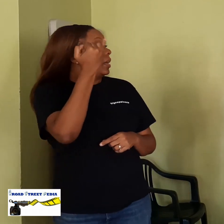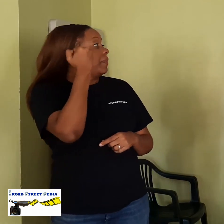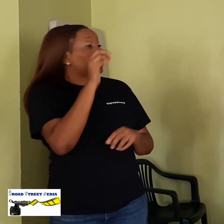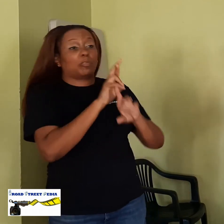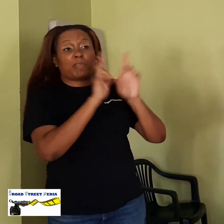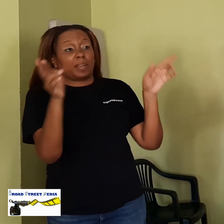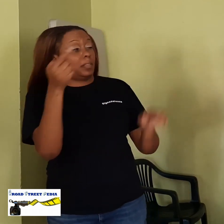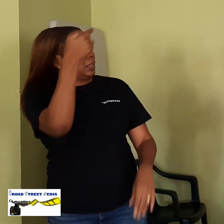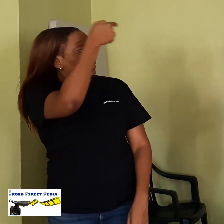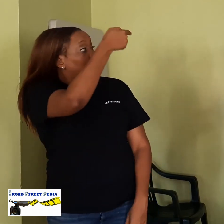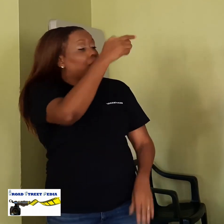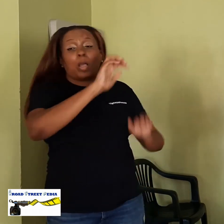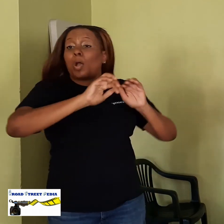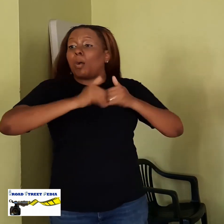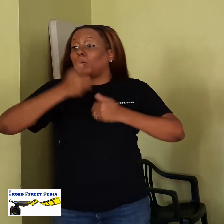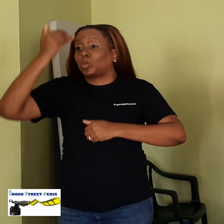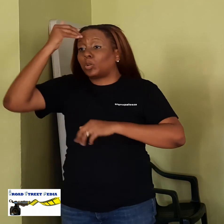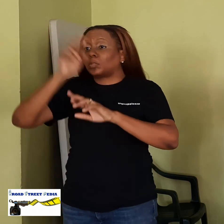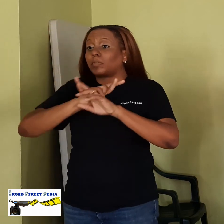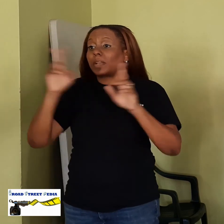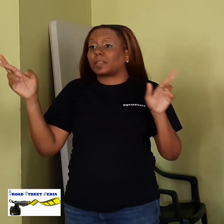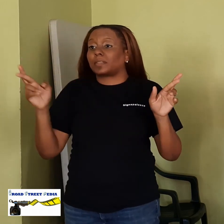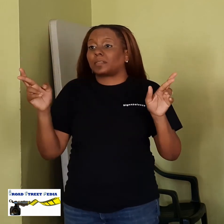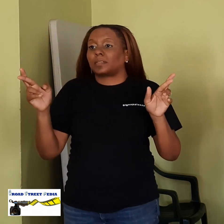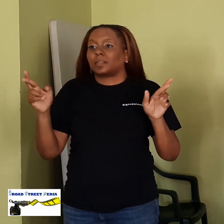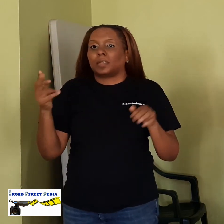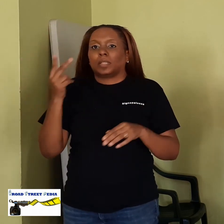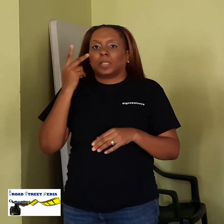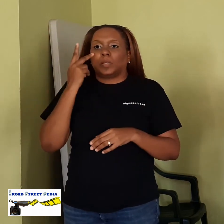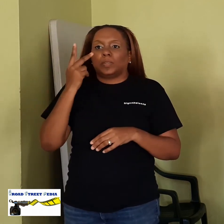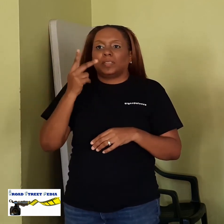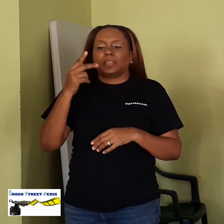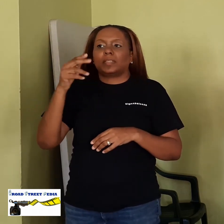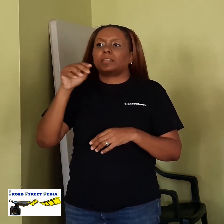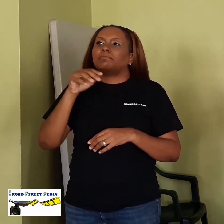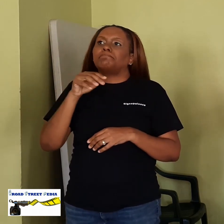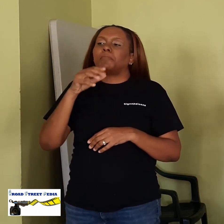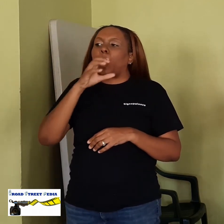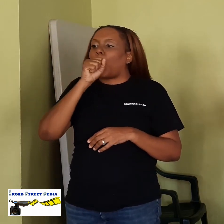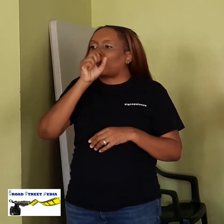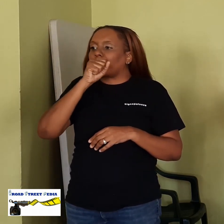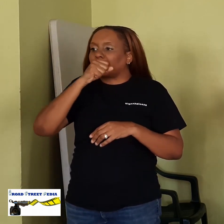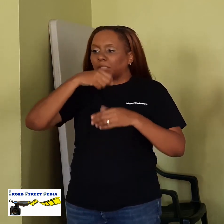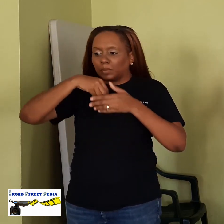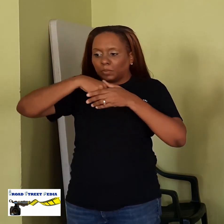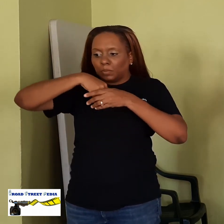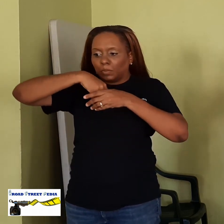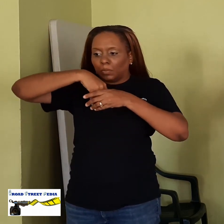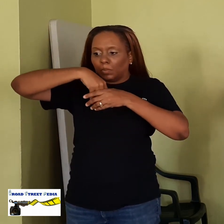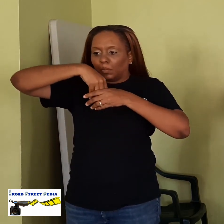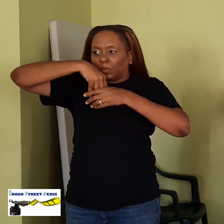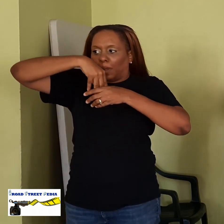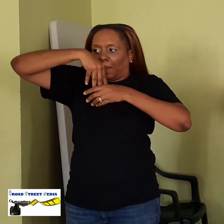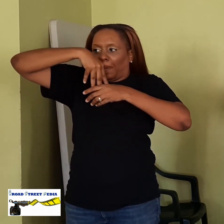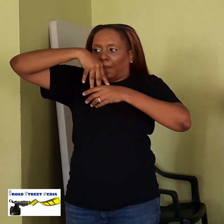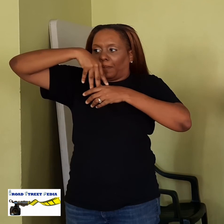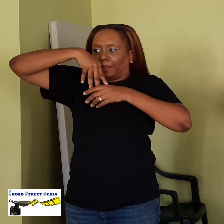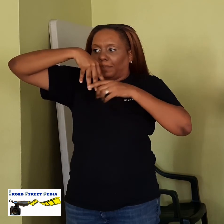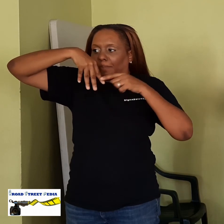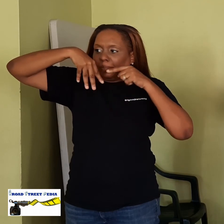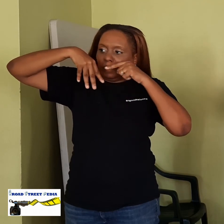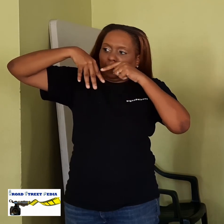harvested, they start to rise out of the soil, right? And the larger your